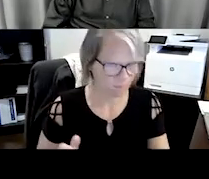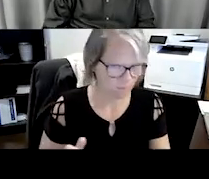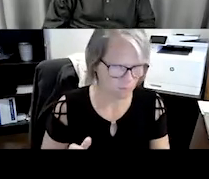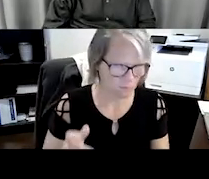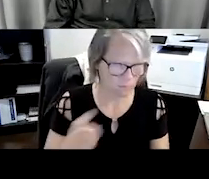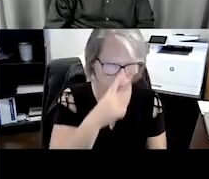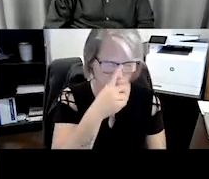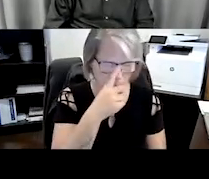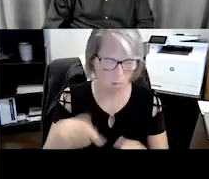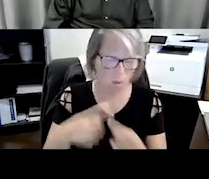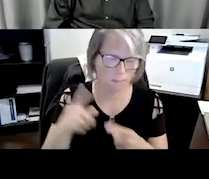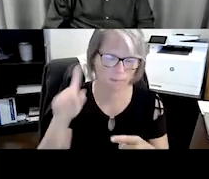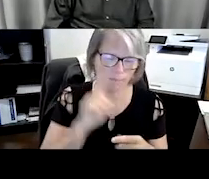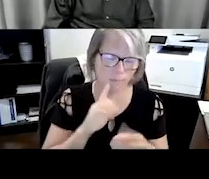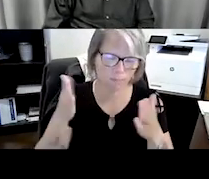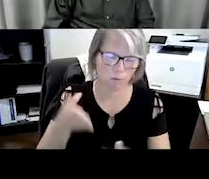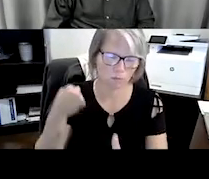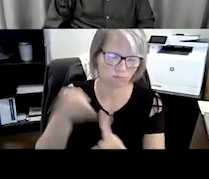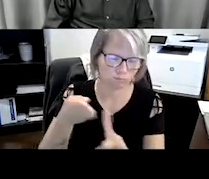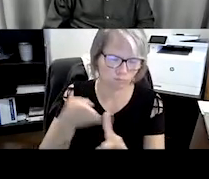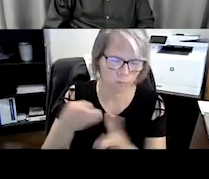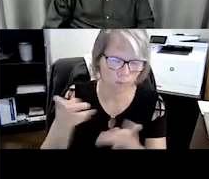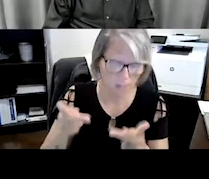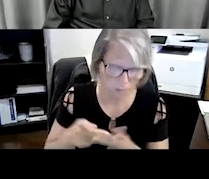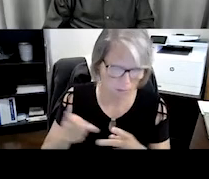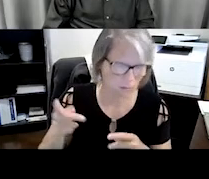They make me feel at ease.